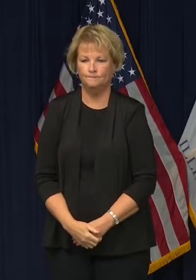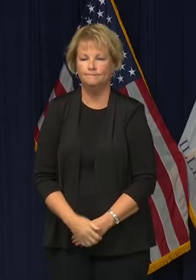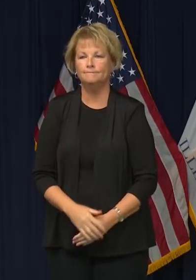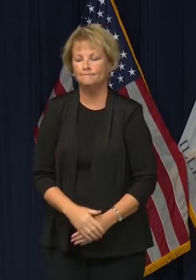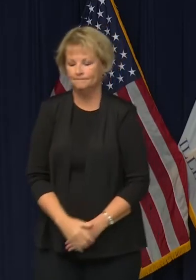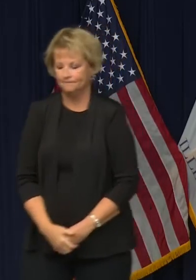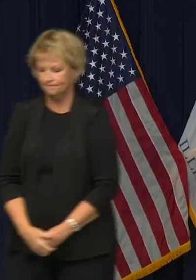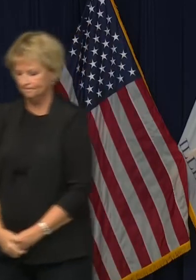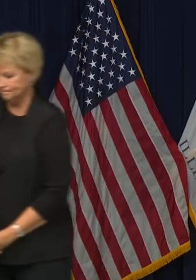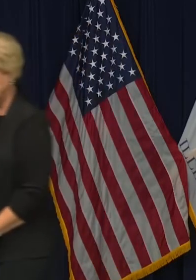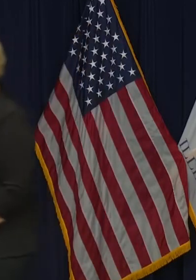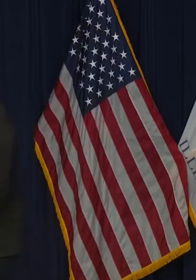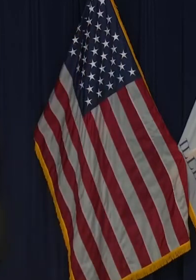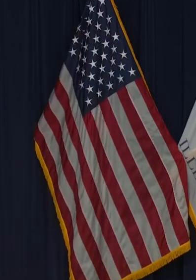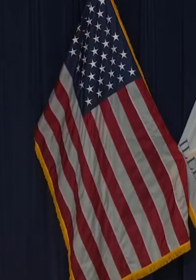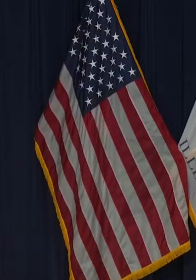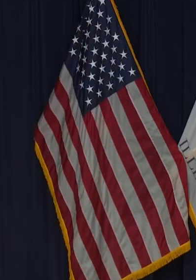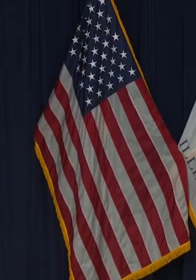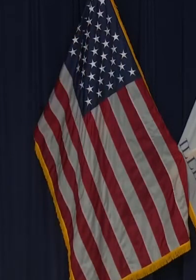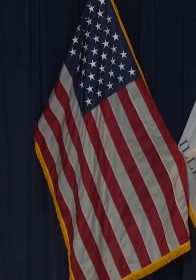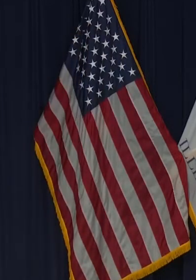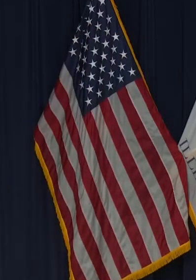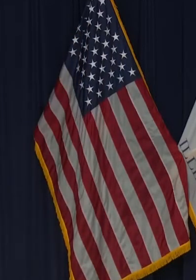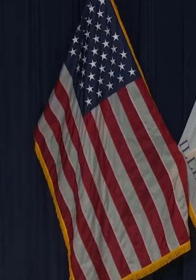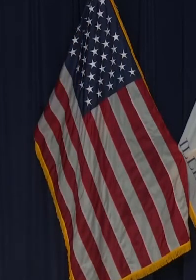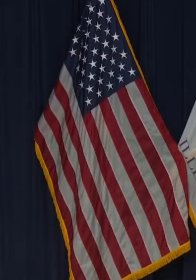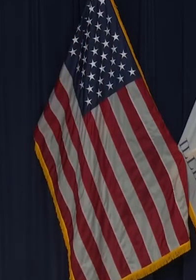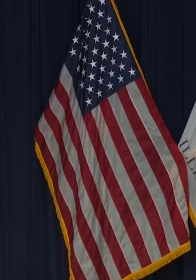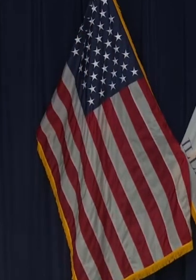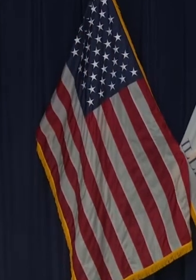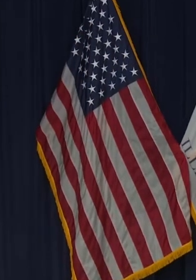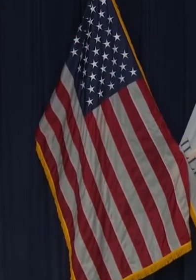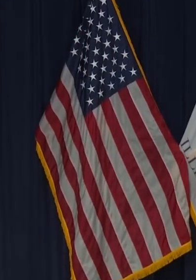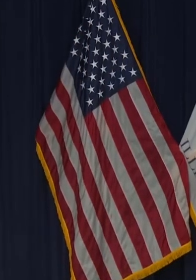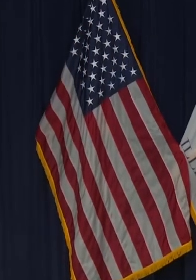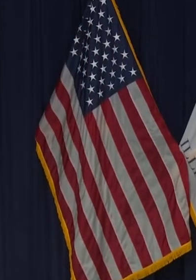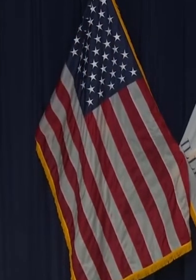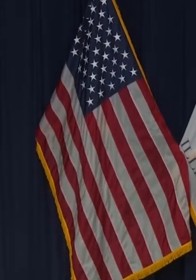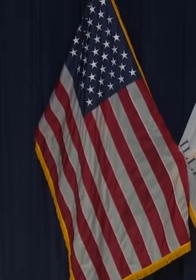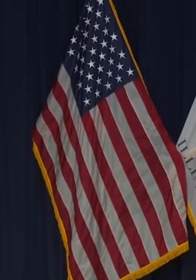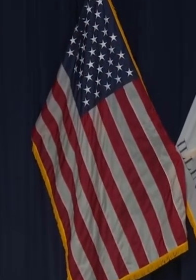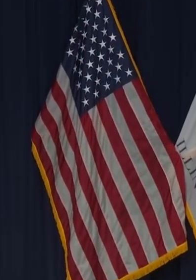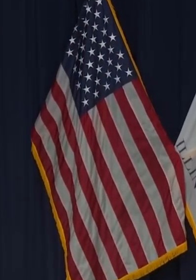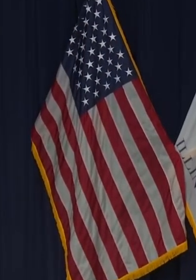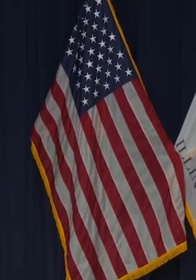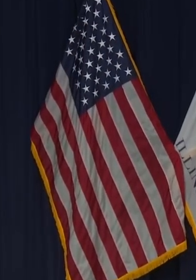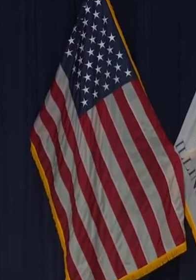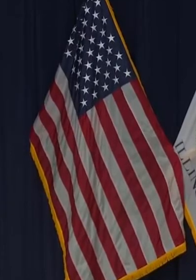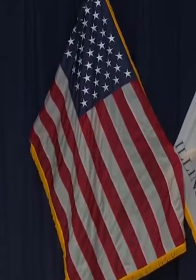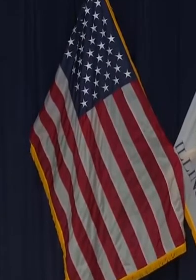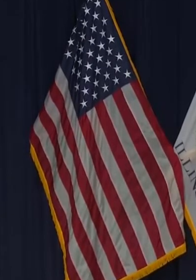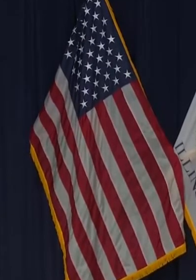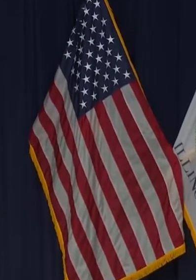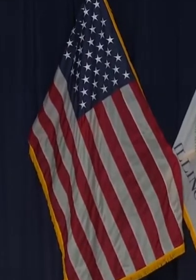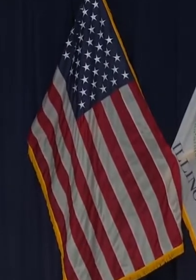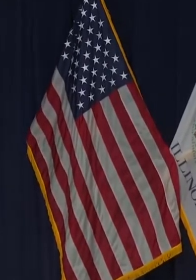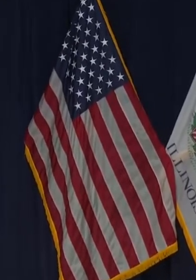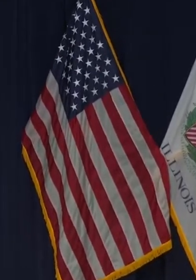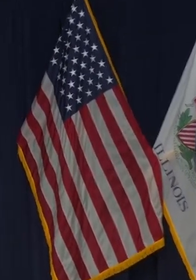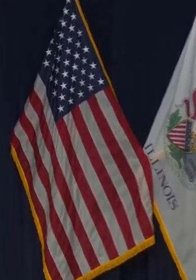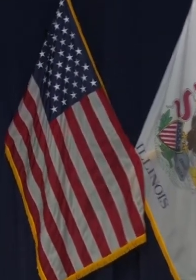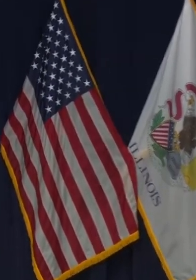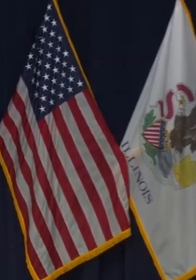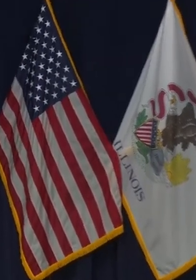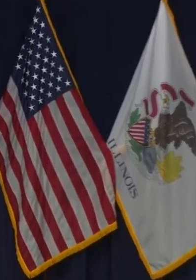Gracias al gobernador por su liderazgo durante estos tiempos difíciles. Seguimos viendo buenos números de pruebas en